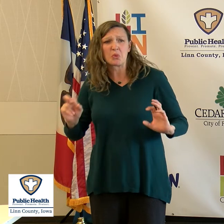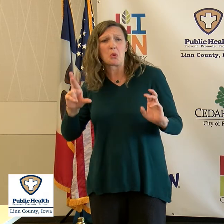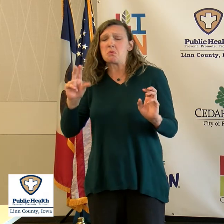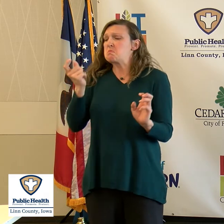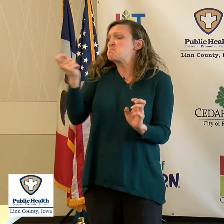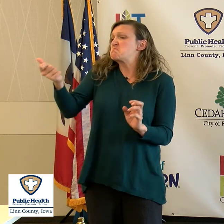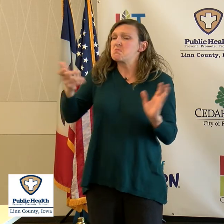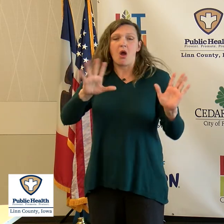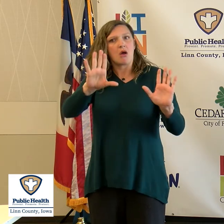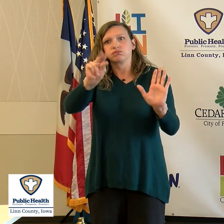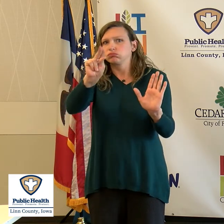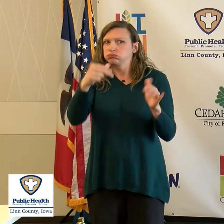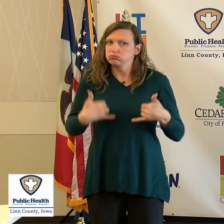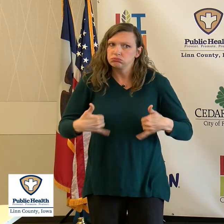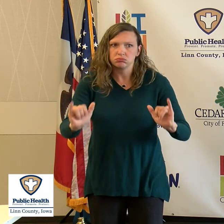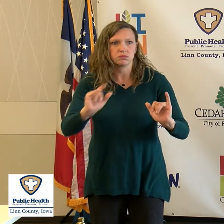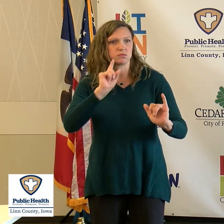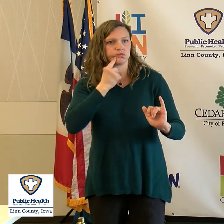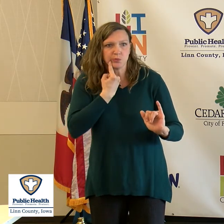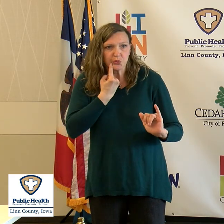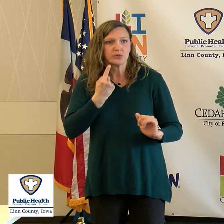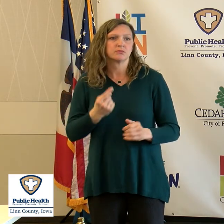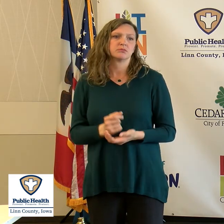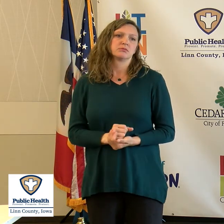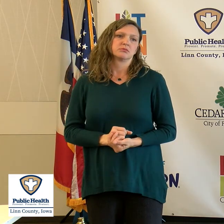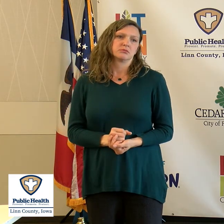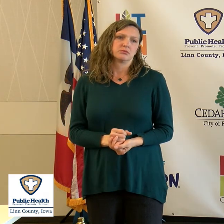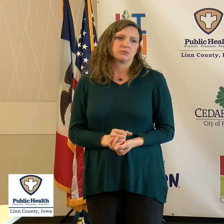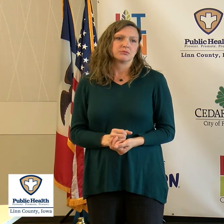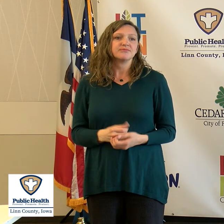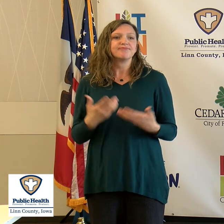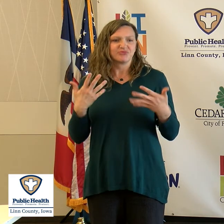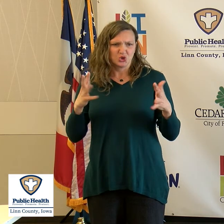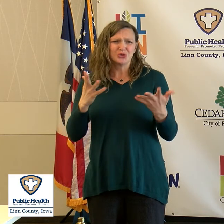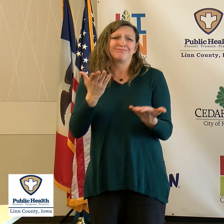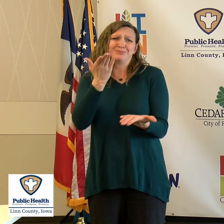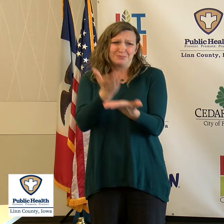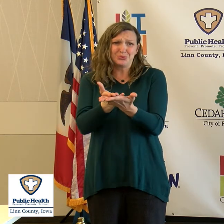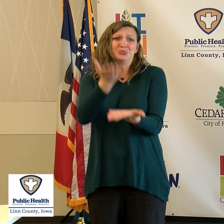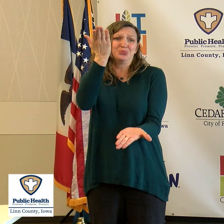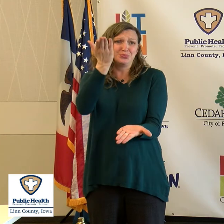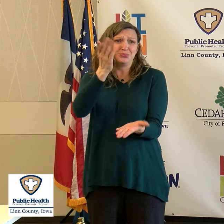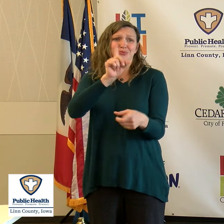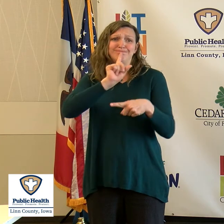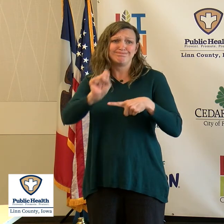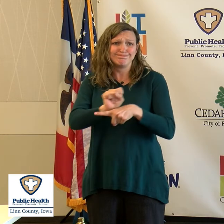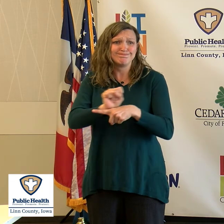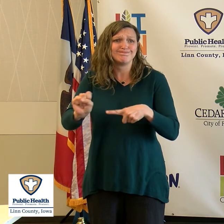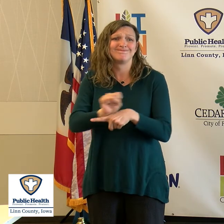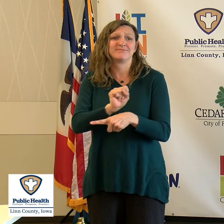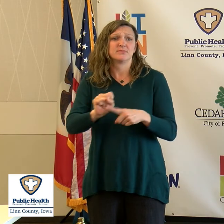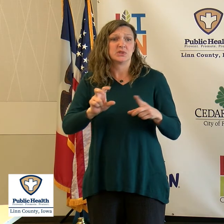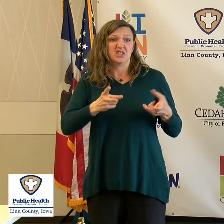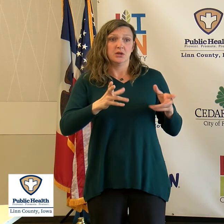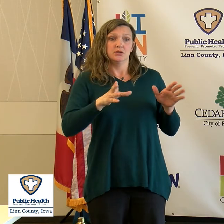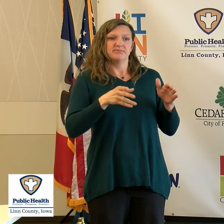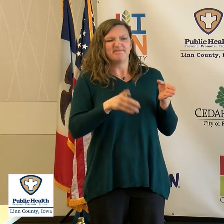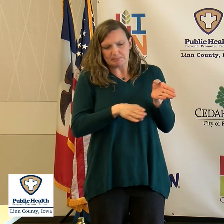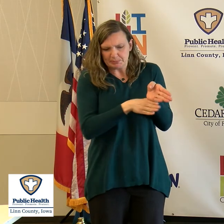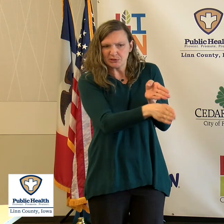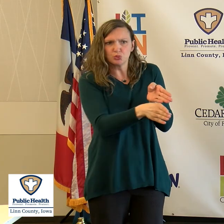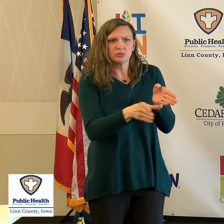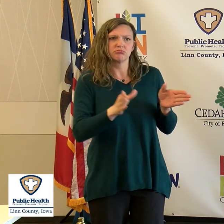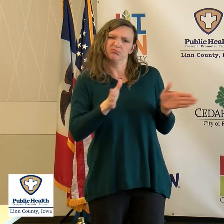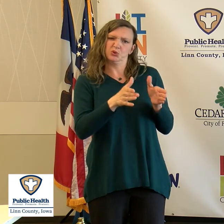a reality we are seeing across the nation. Minority groups are disproportionately impacted by the coronavirus